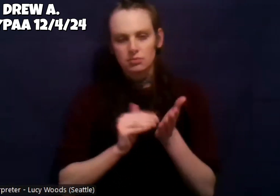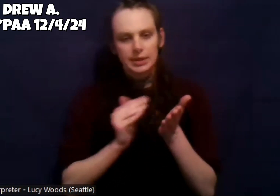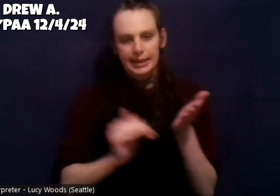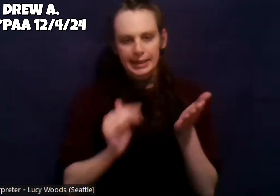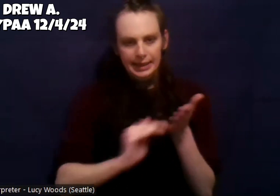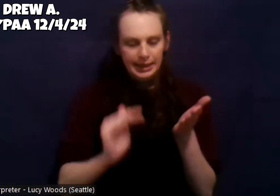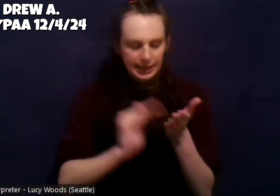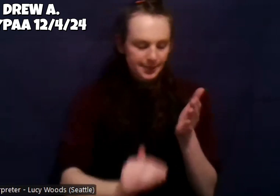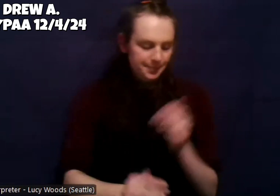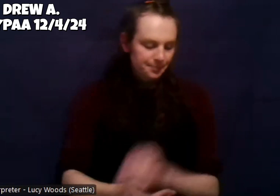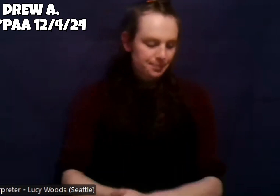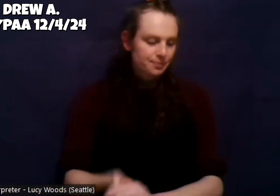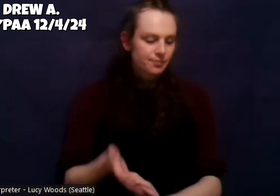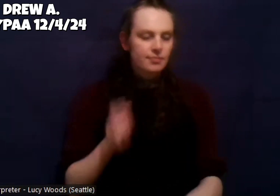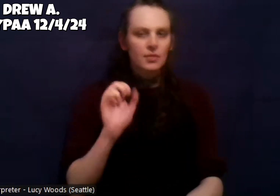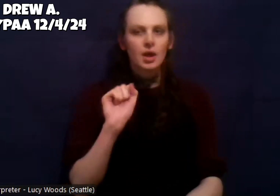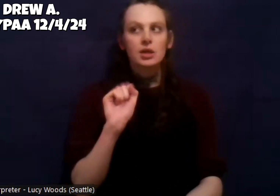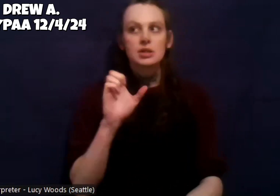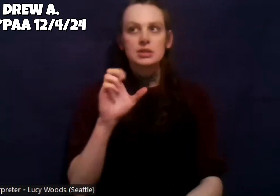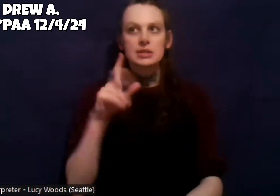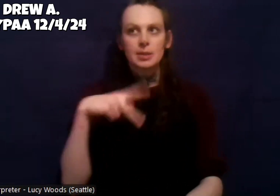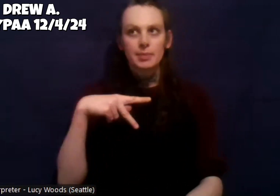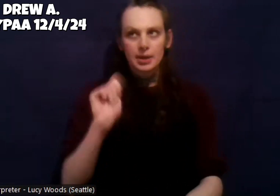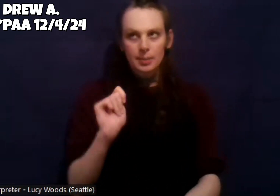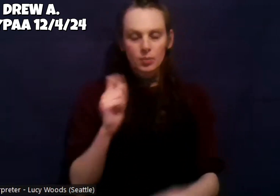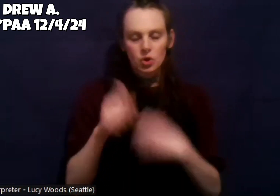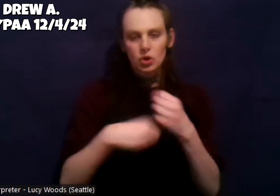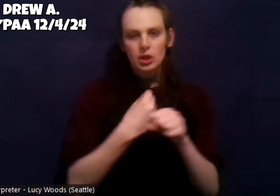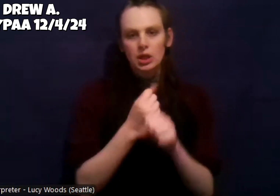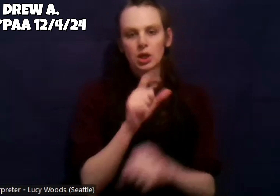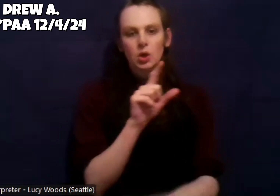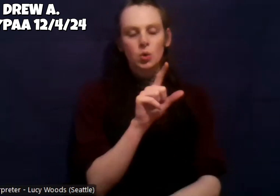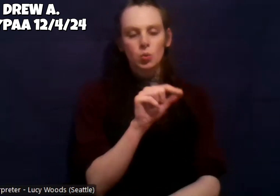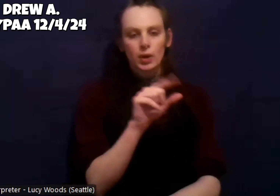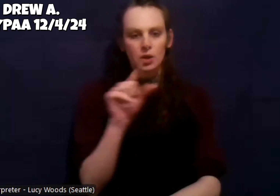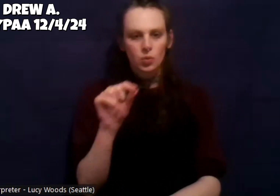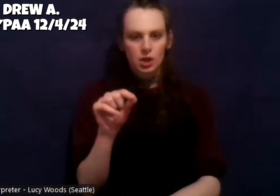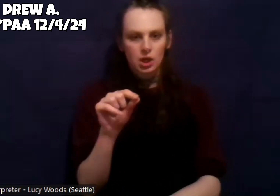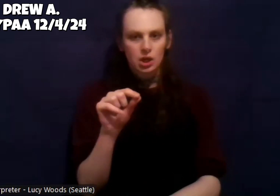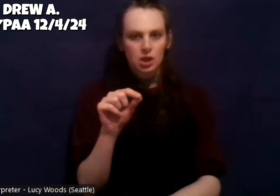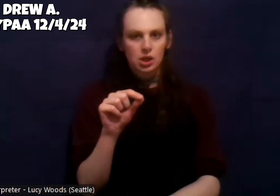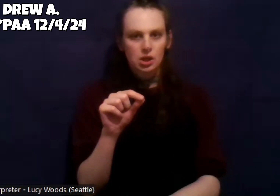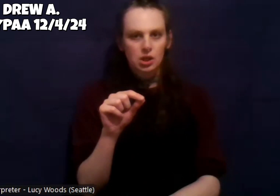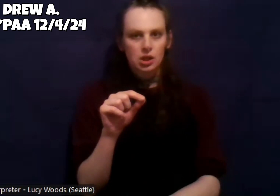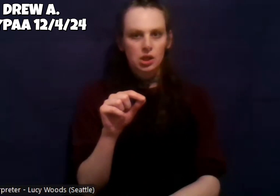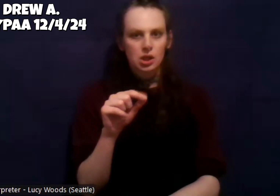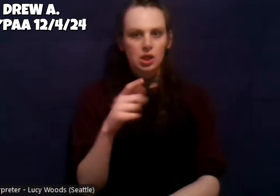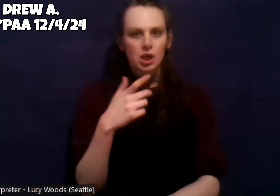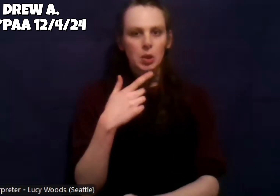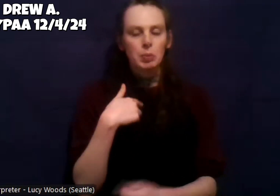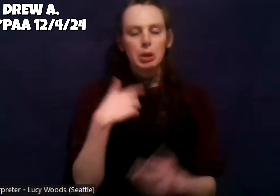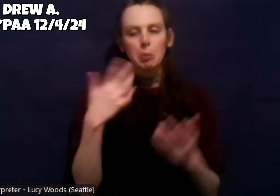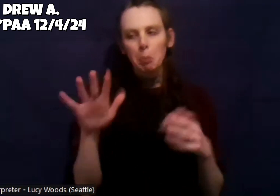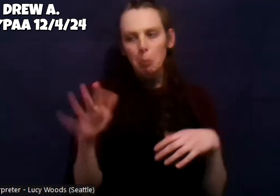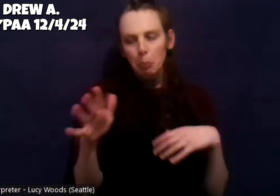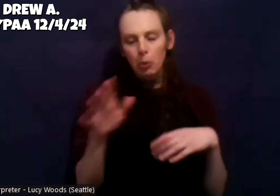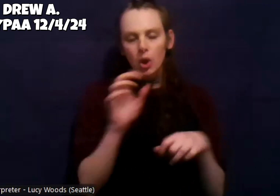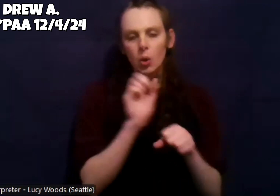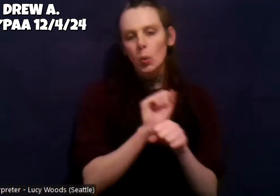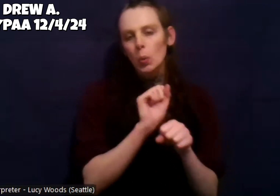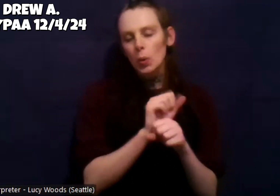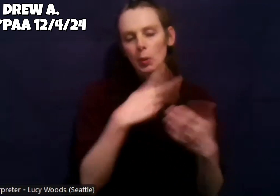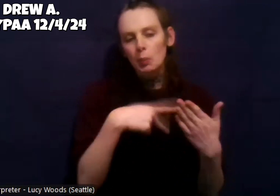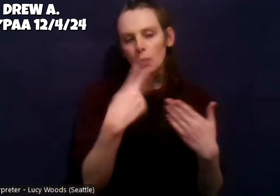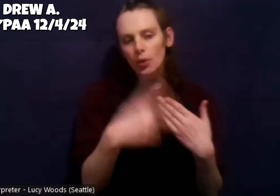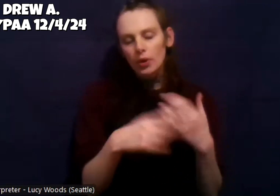September of 2020, I had like been kind of working a program with the sponsor, but like not